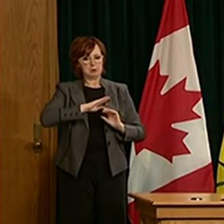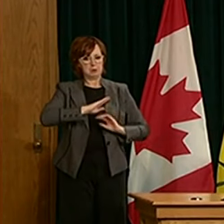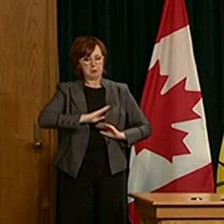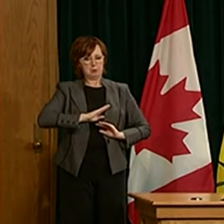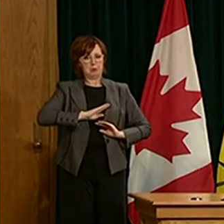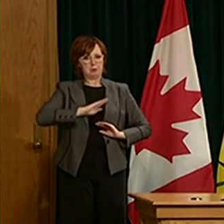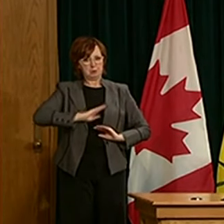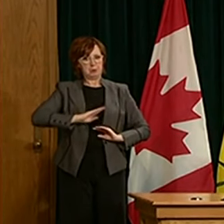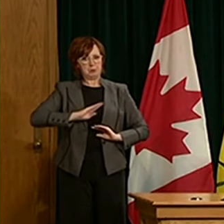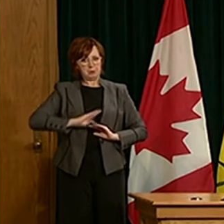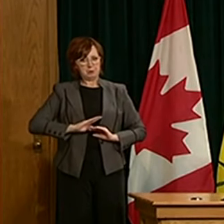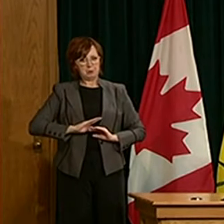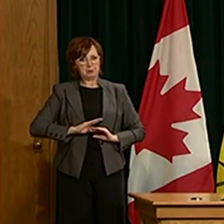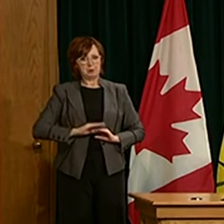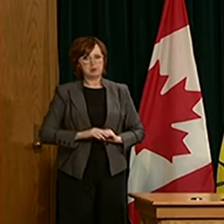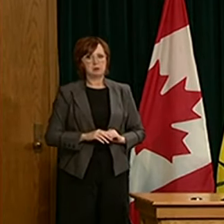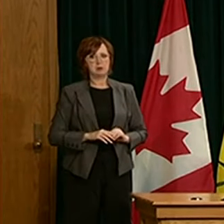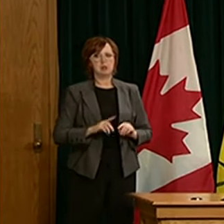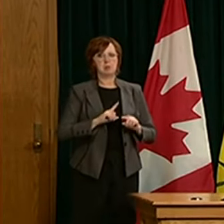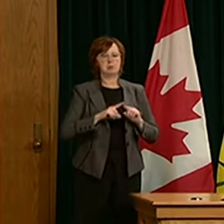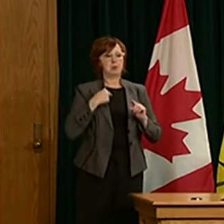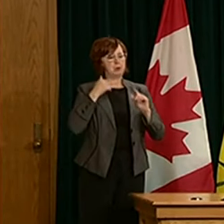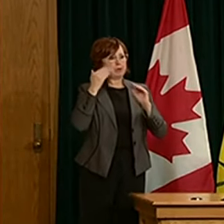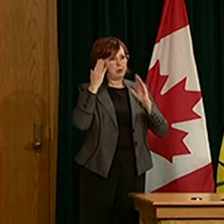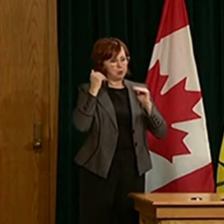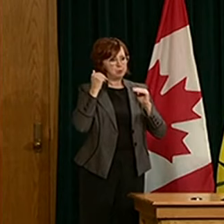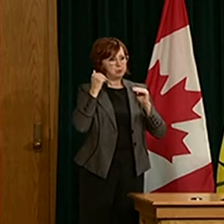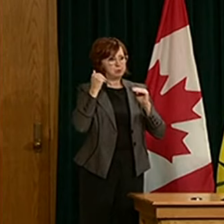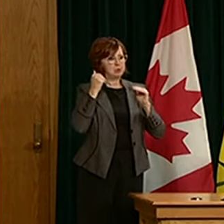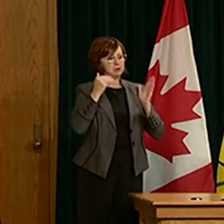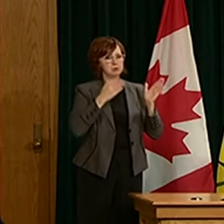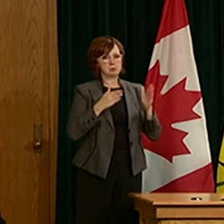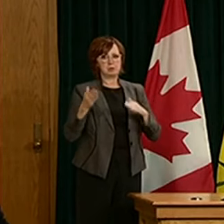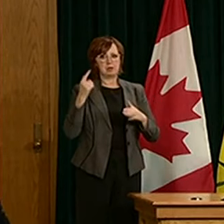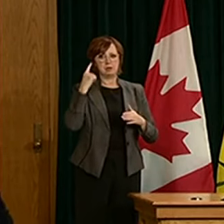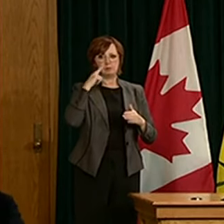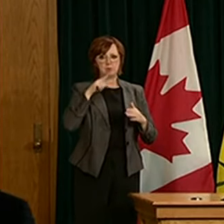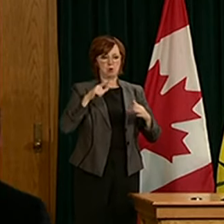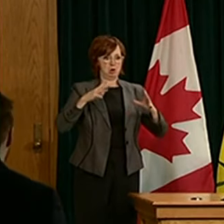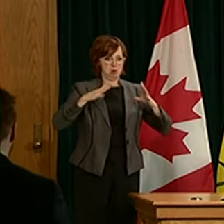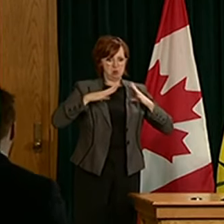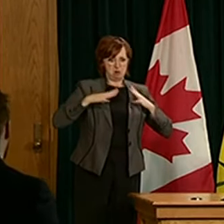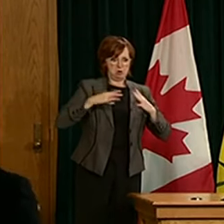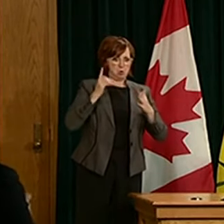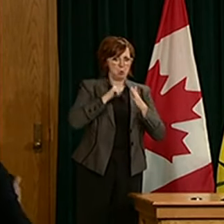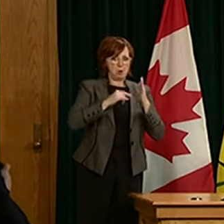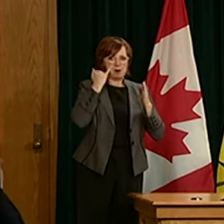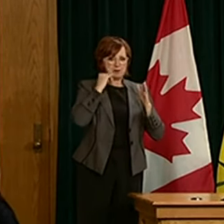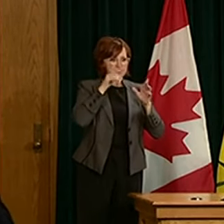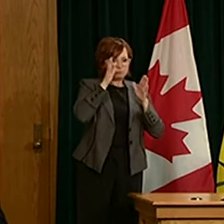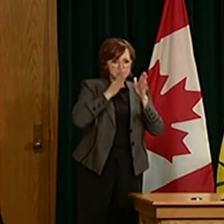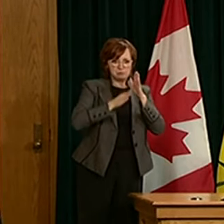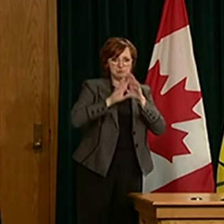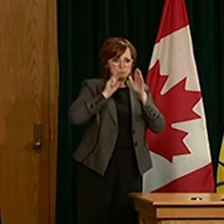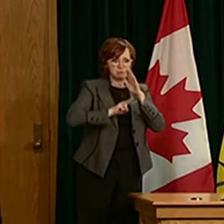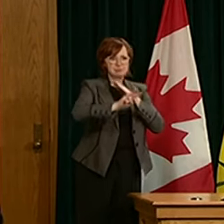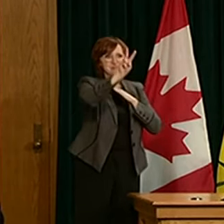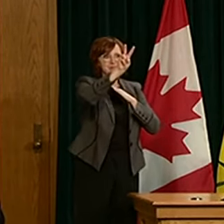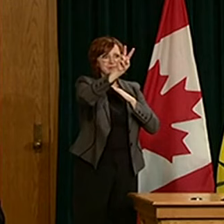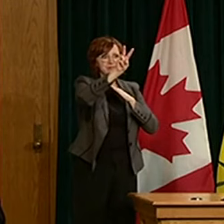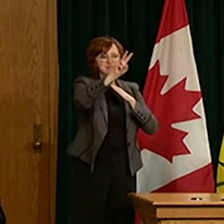continue. However, we have a responsibility to be planning for what ifs, and while it's too early to know exactly what's going to